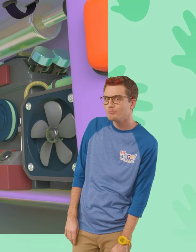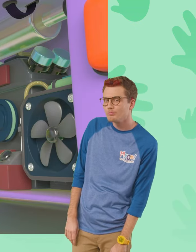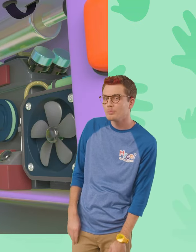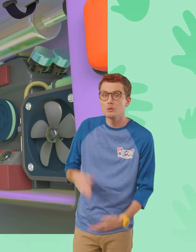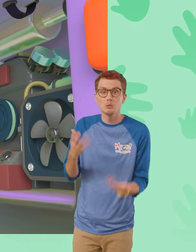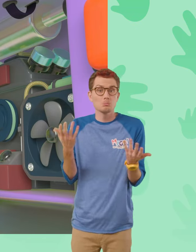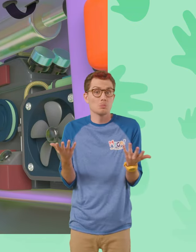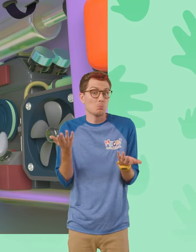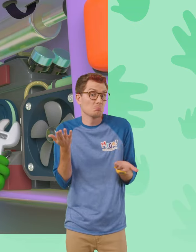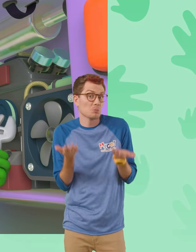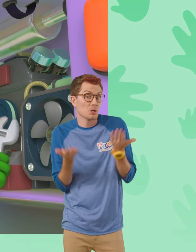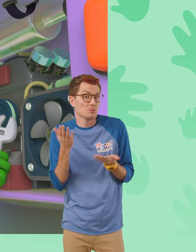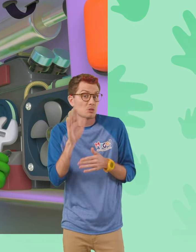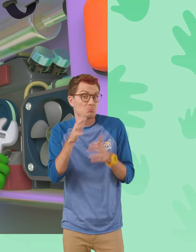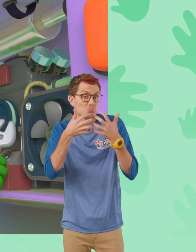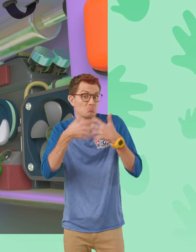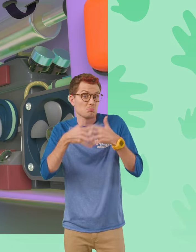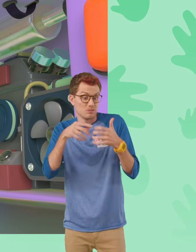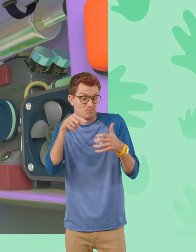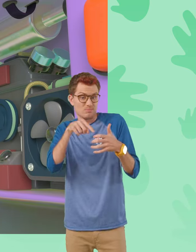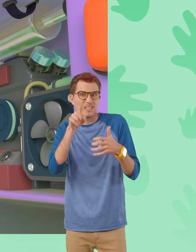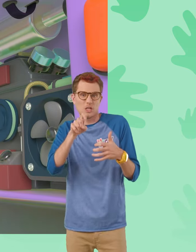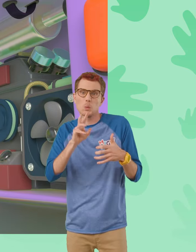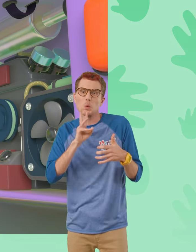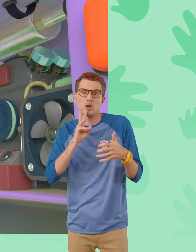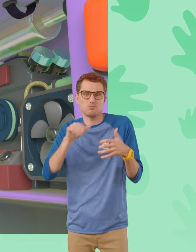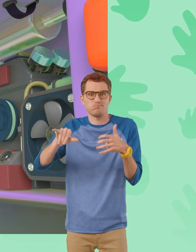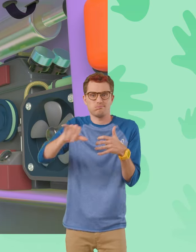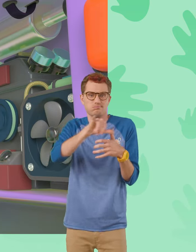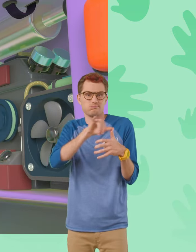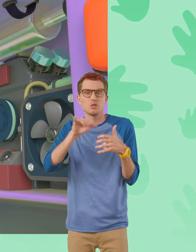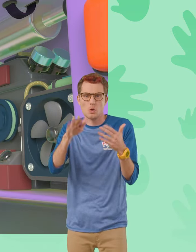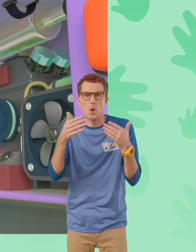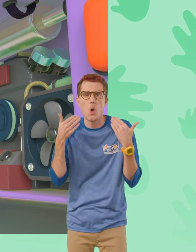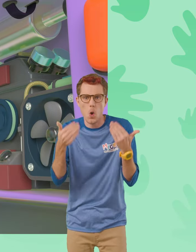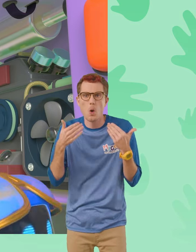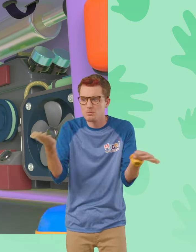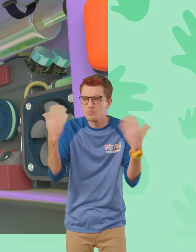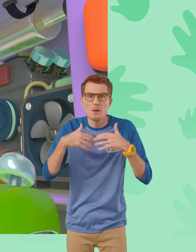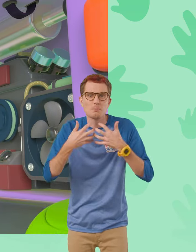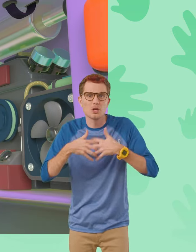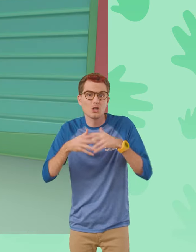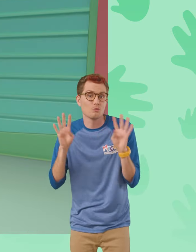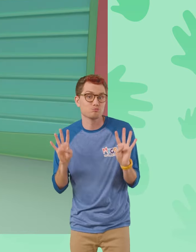Maybe your radiator needs water. Go, go, Mechanicals!